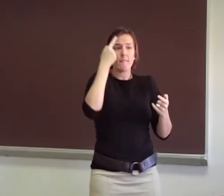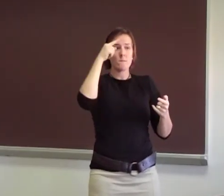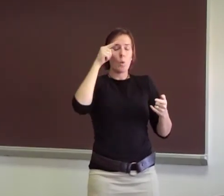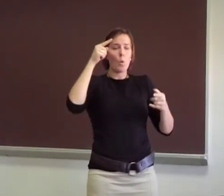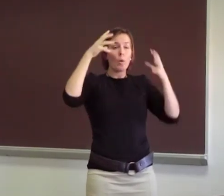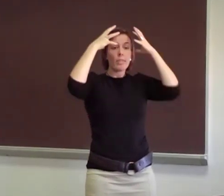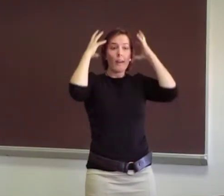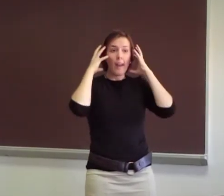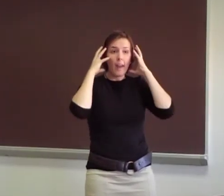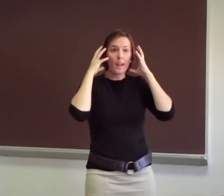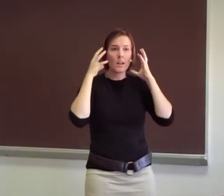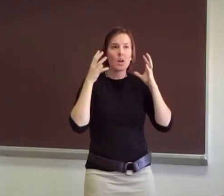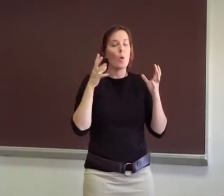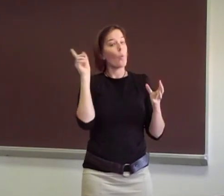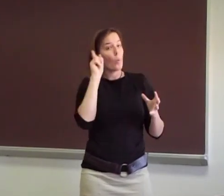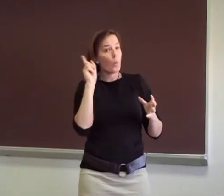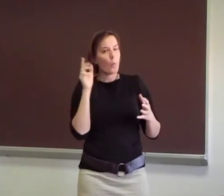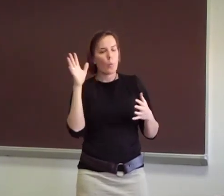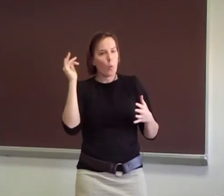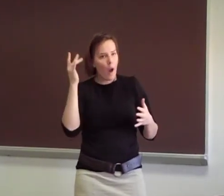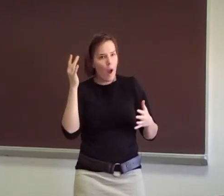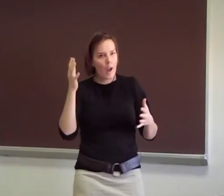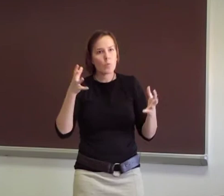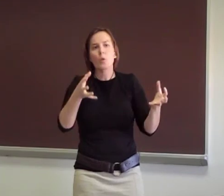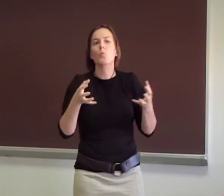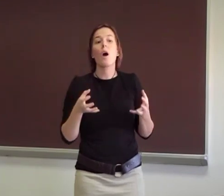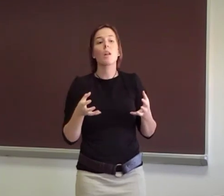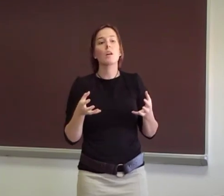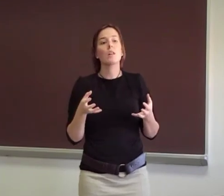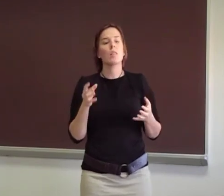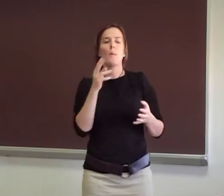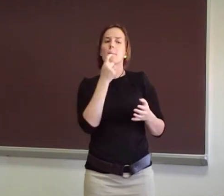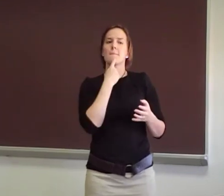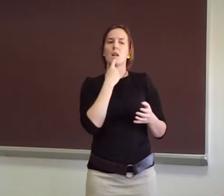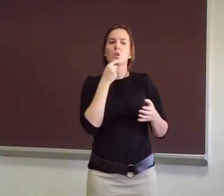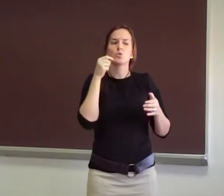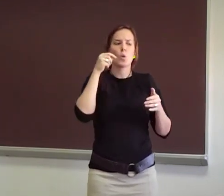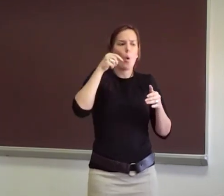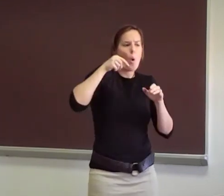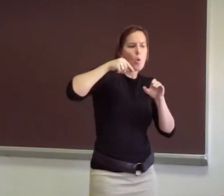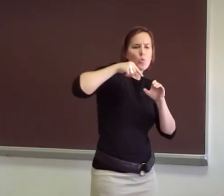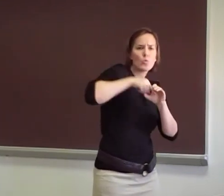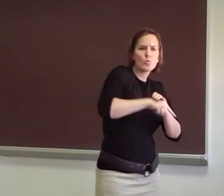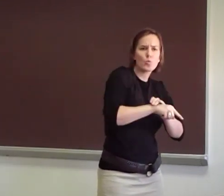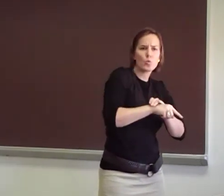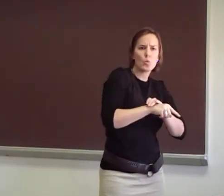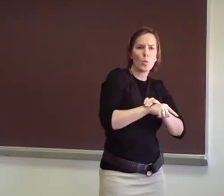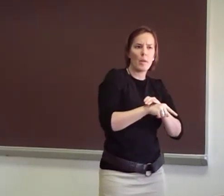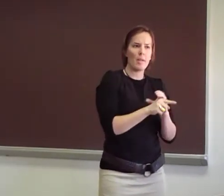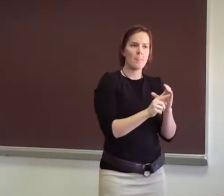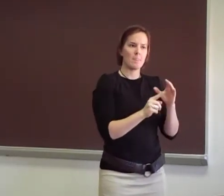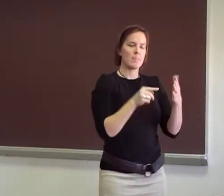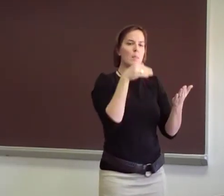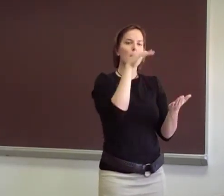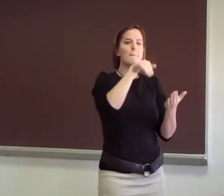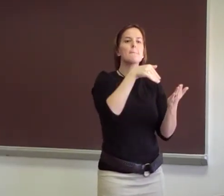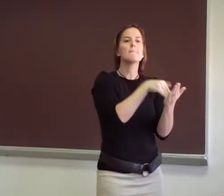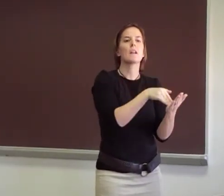metal to go through that center point and so that it's not sticking out, so that we can build the